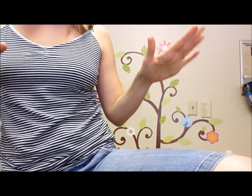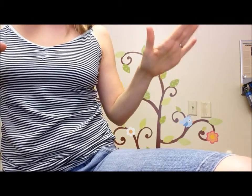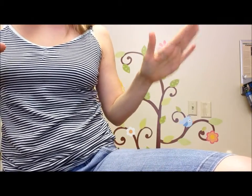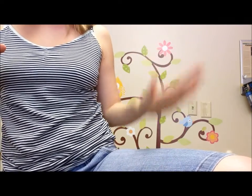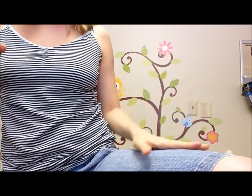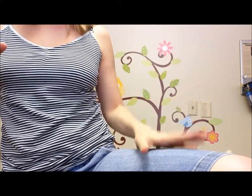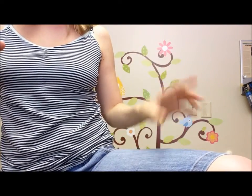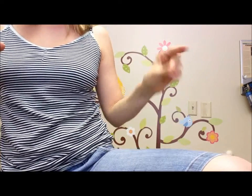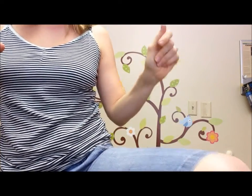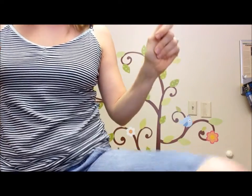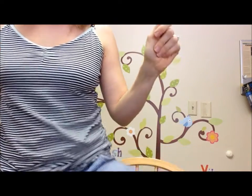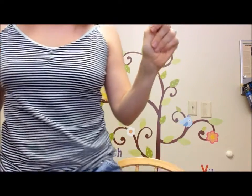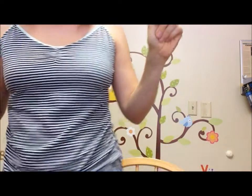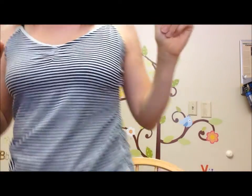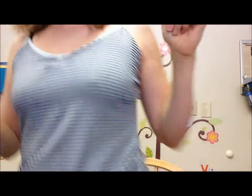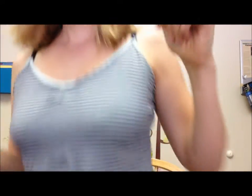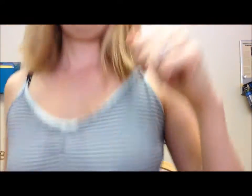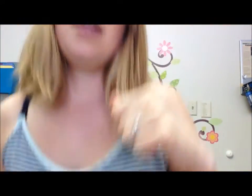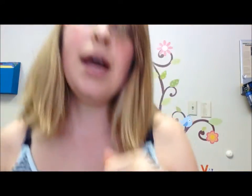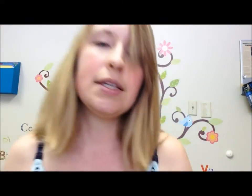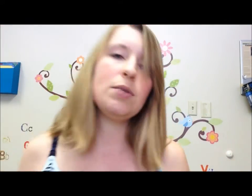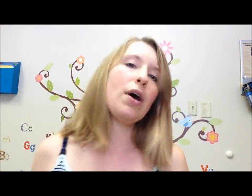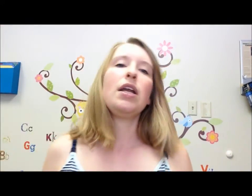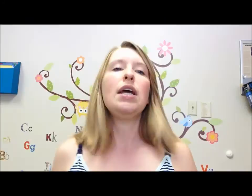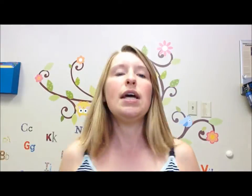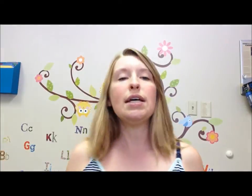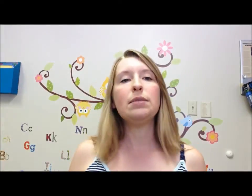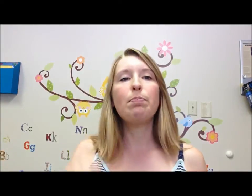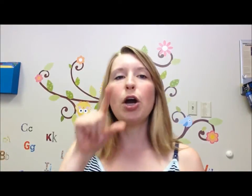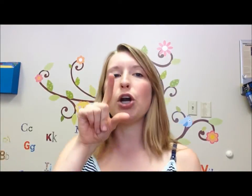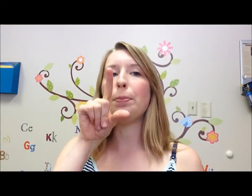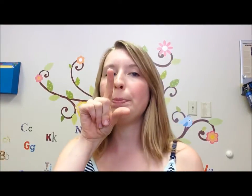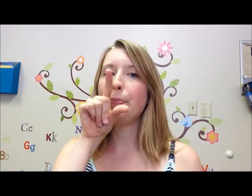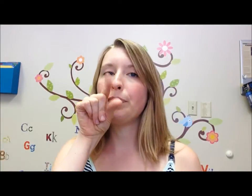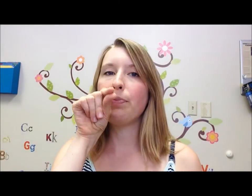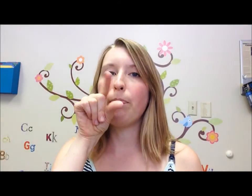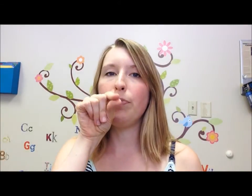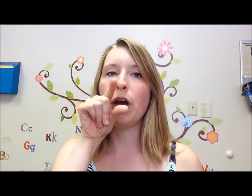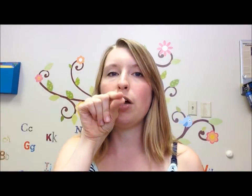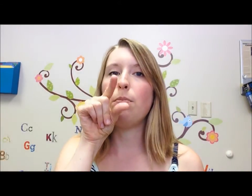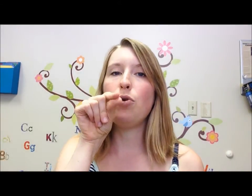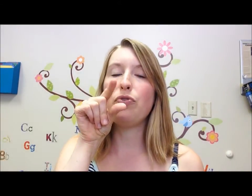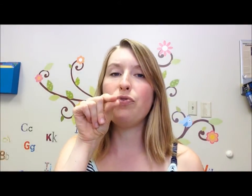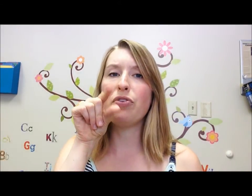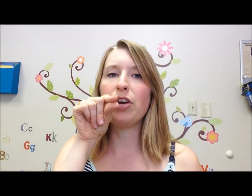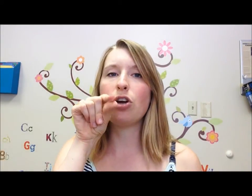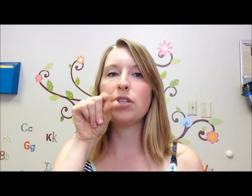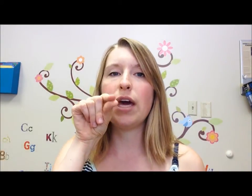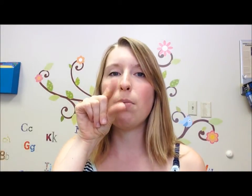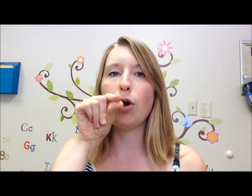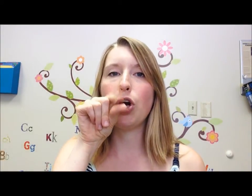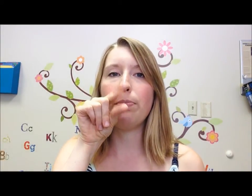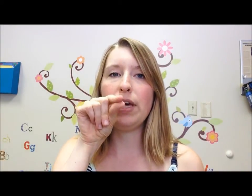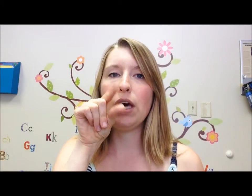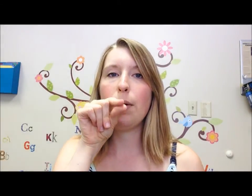dog. Dog. The next one is bird. You're going to move your fingers like a bird beak.